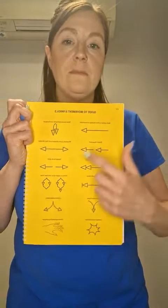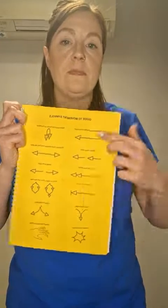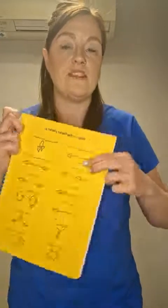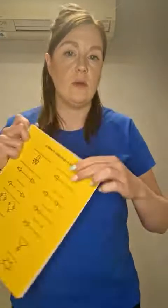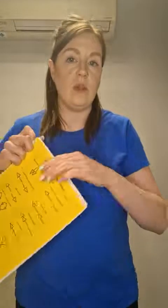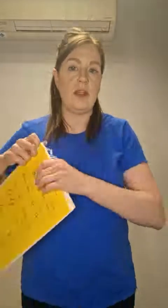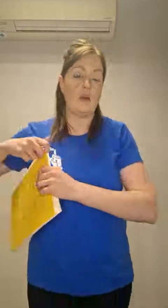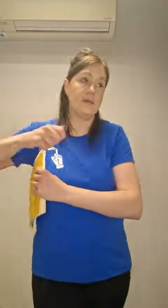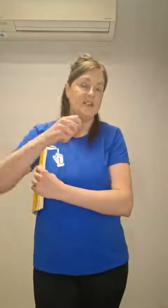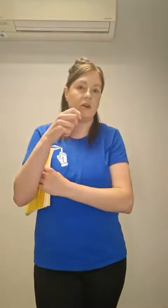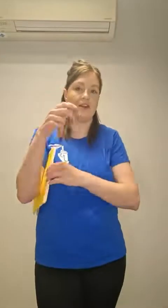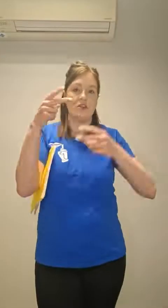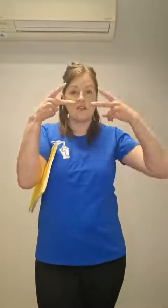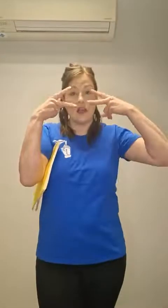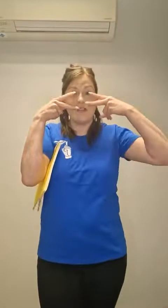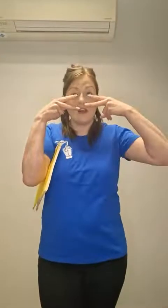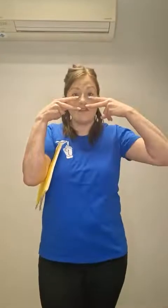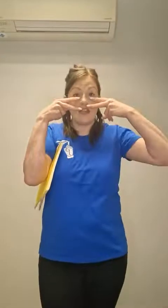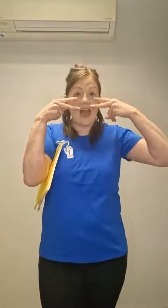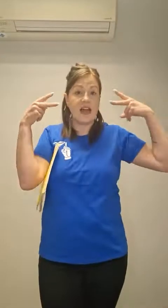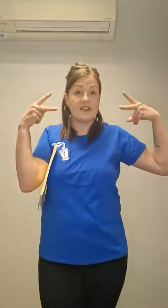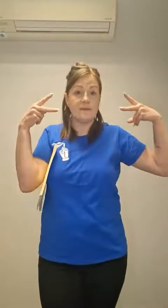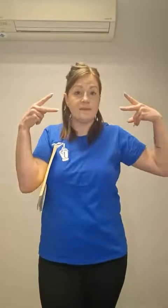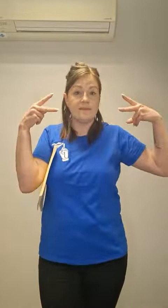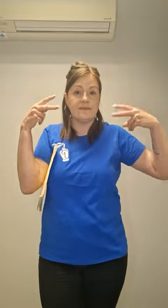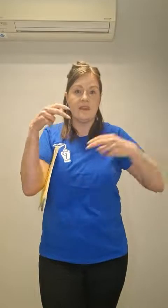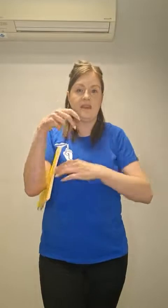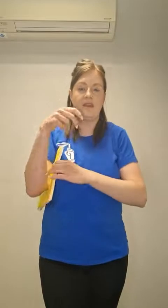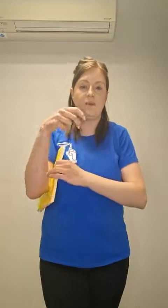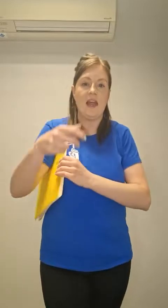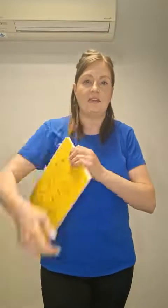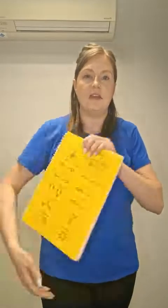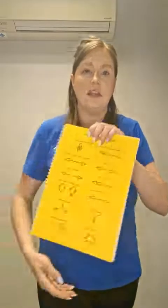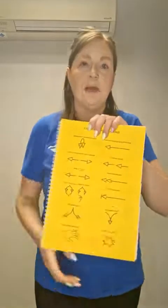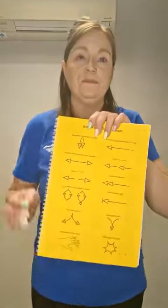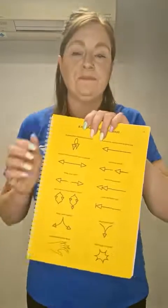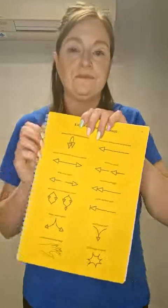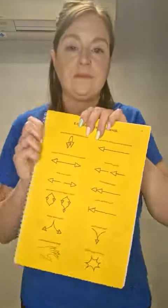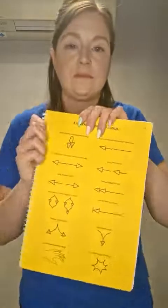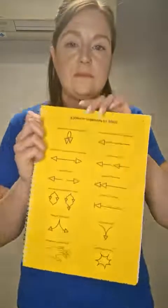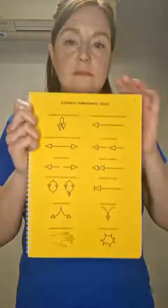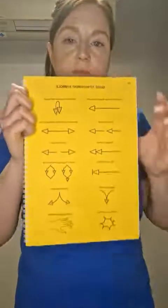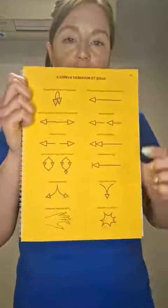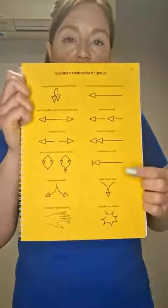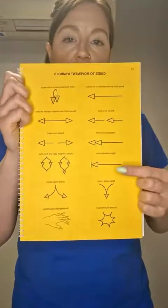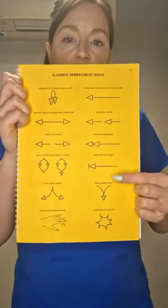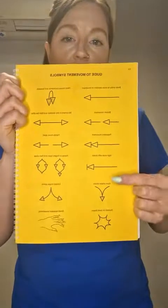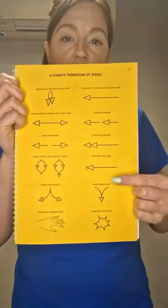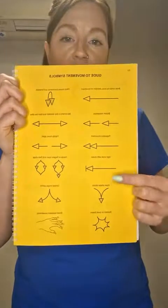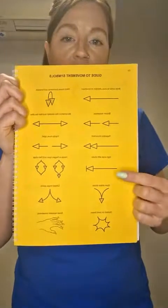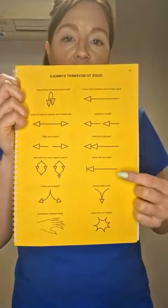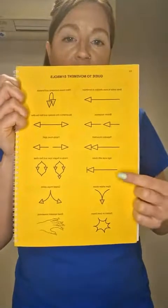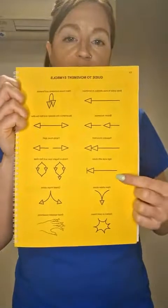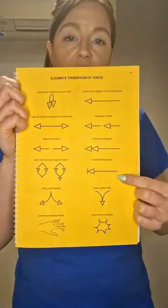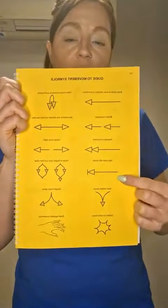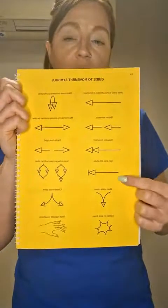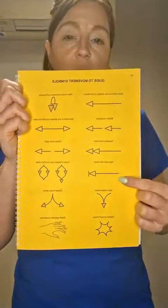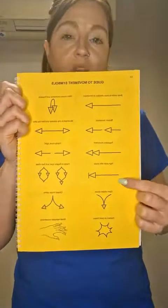so like in opposite directions, like in the sign for cat that we had earlier. We then have this one, which